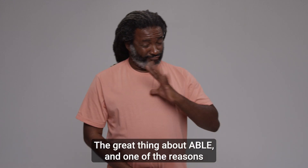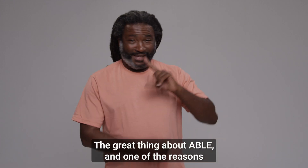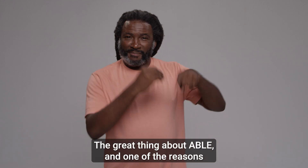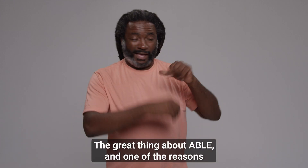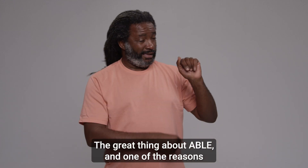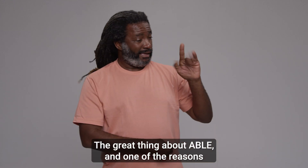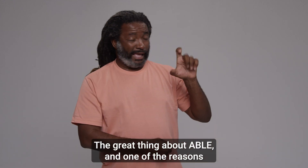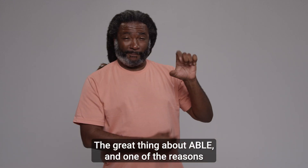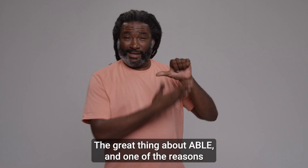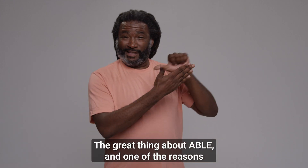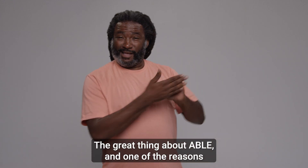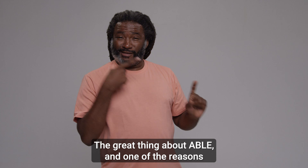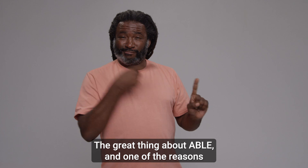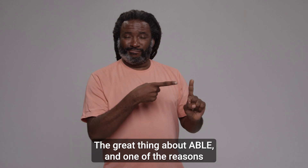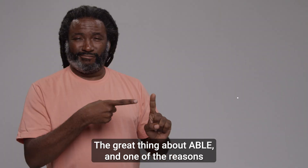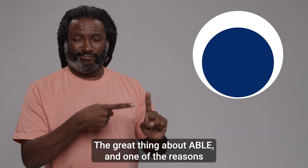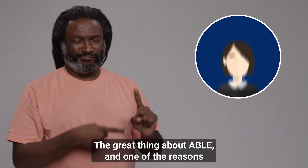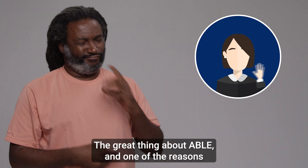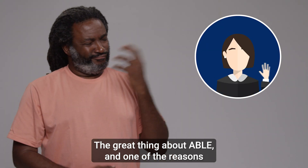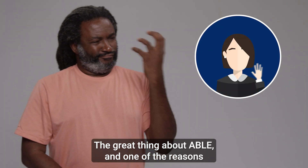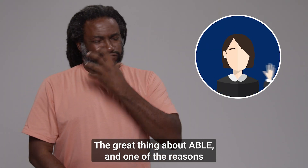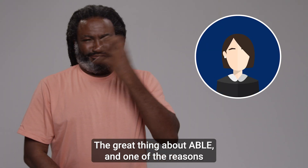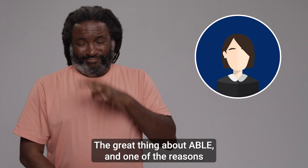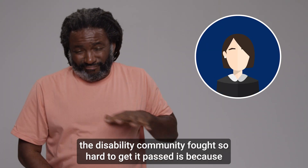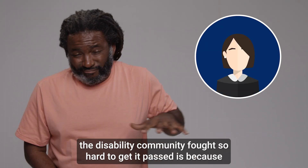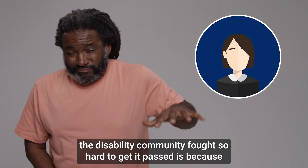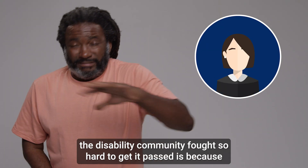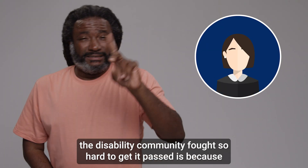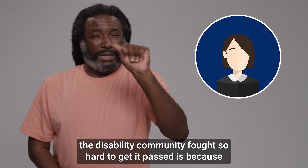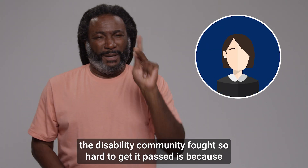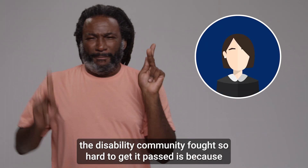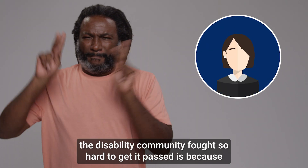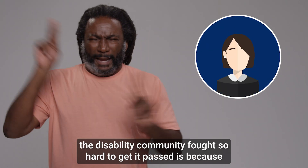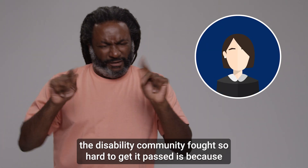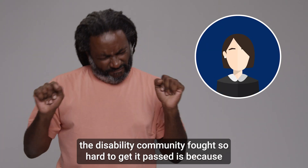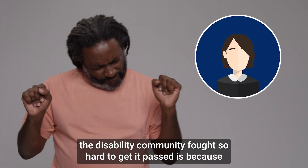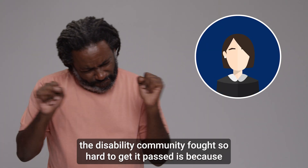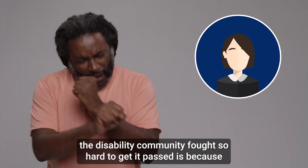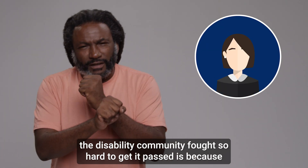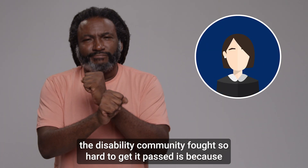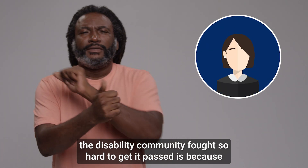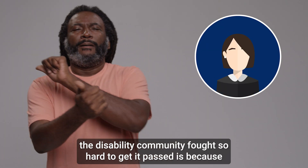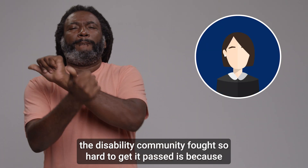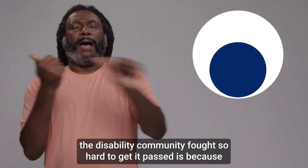The great thing about ABLE, and one of the reasons the disability community fought so hard to get it passed, is because